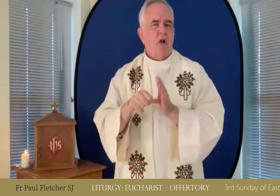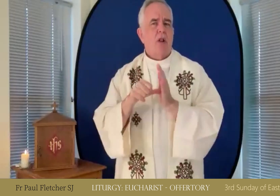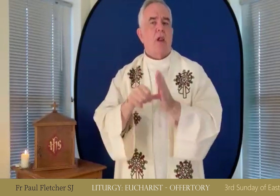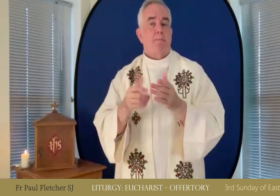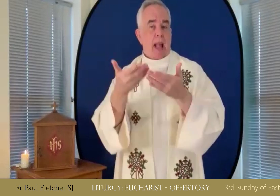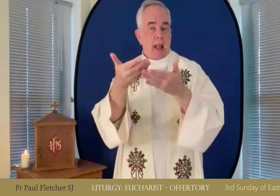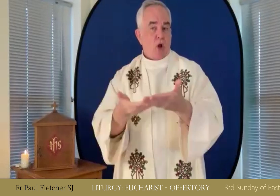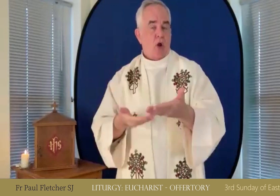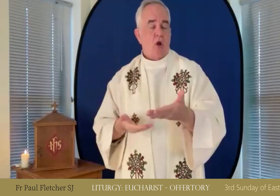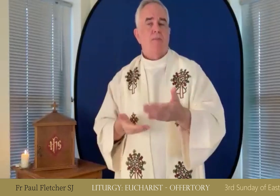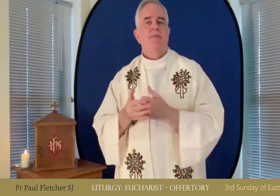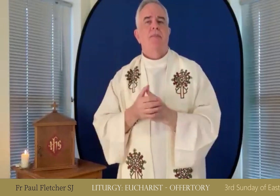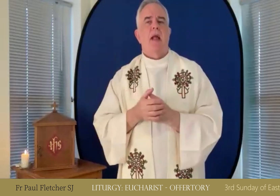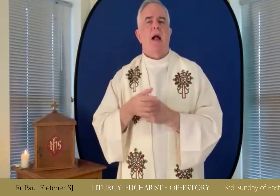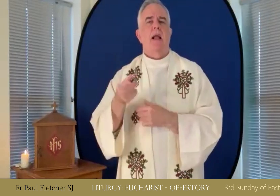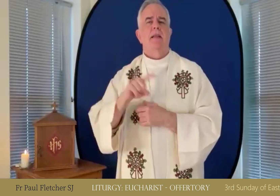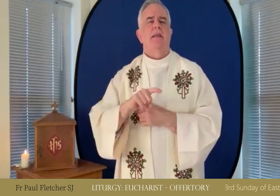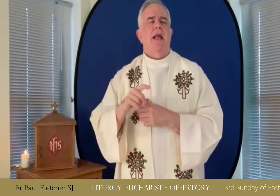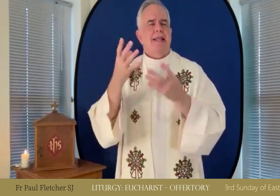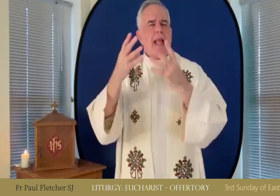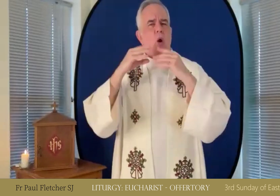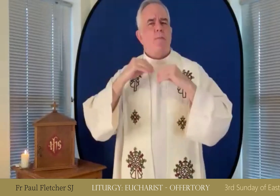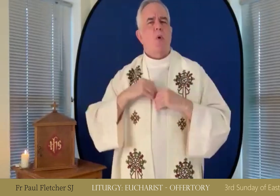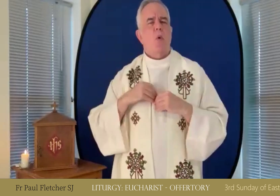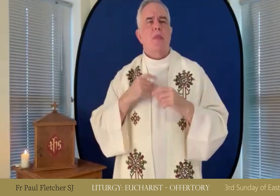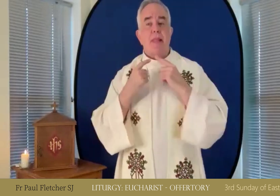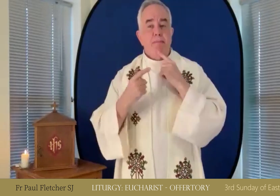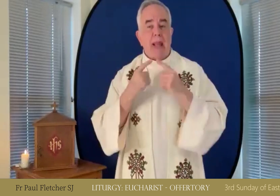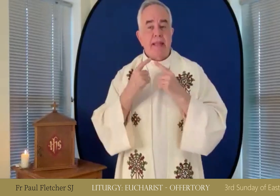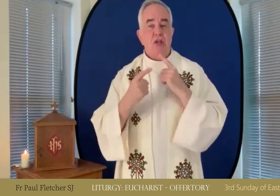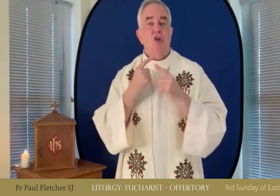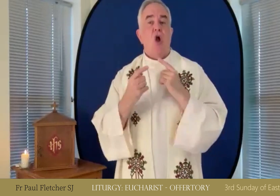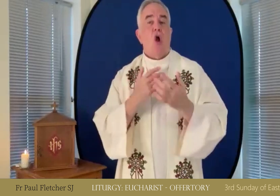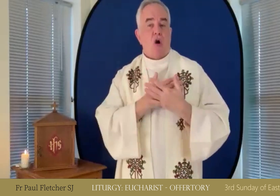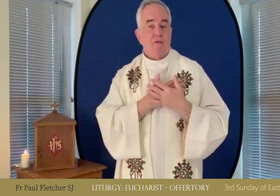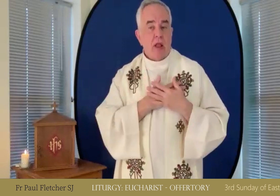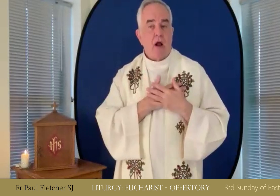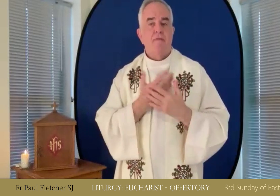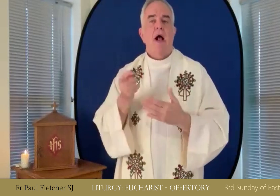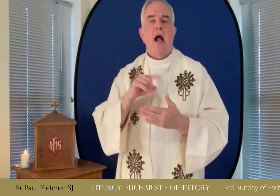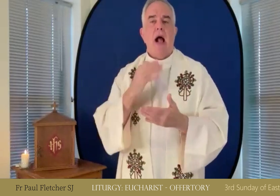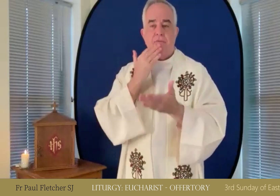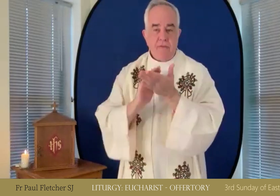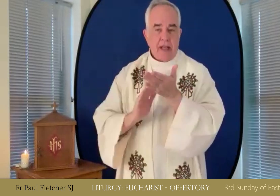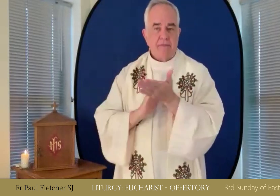difficult paper and take on board the message of love and